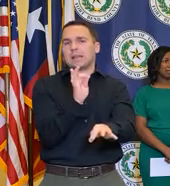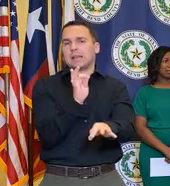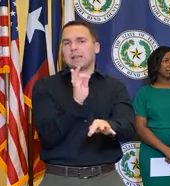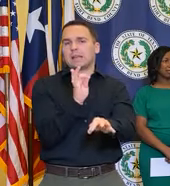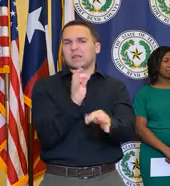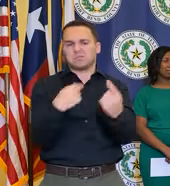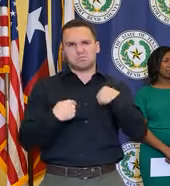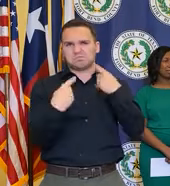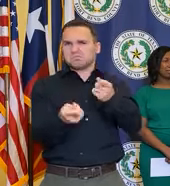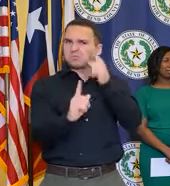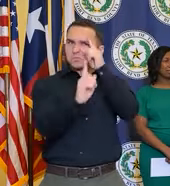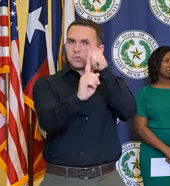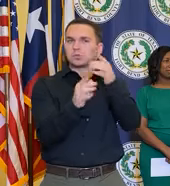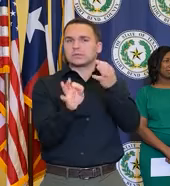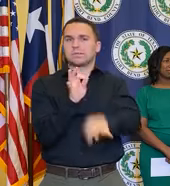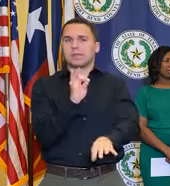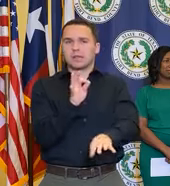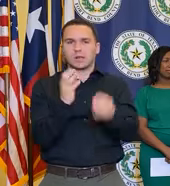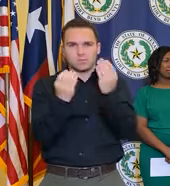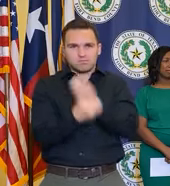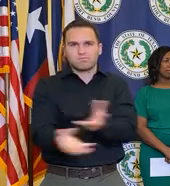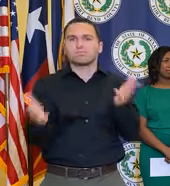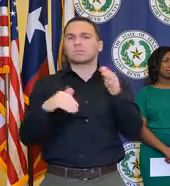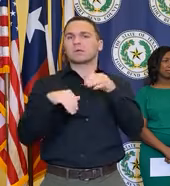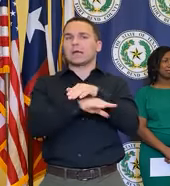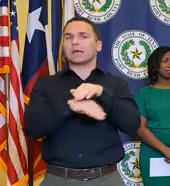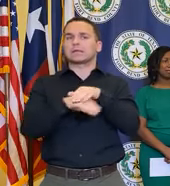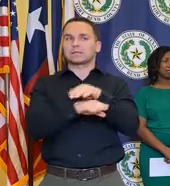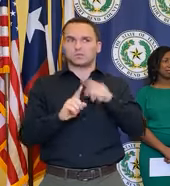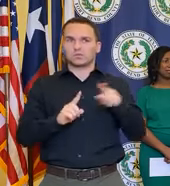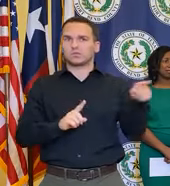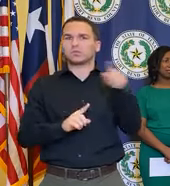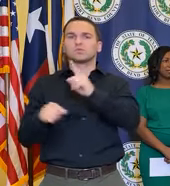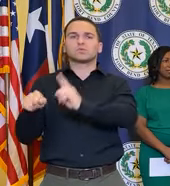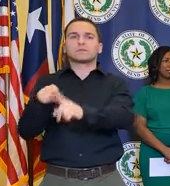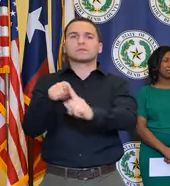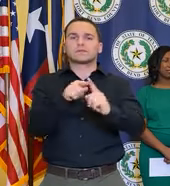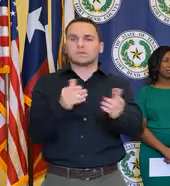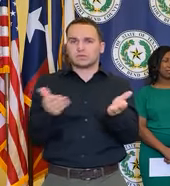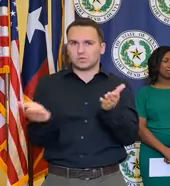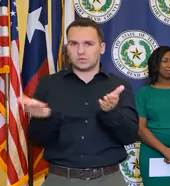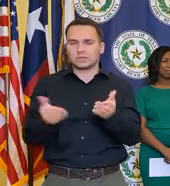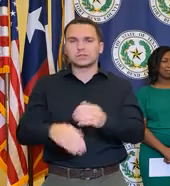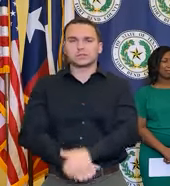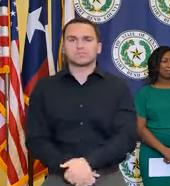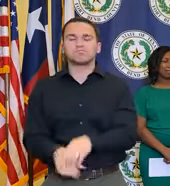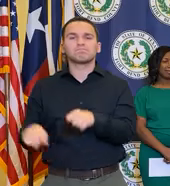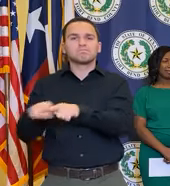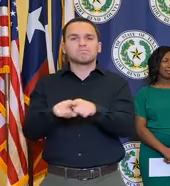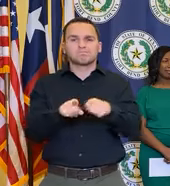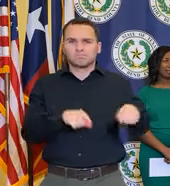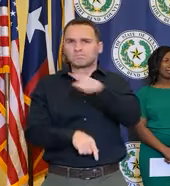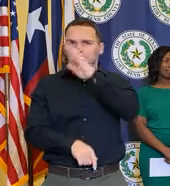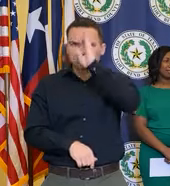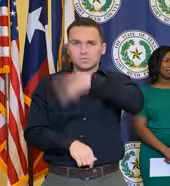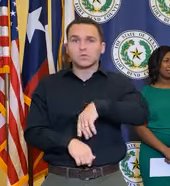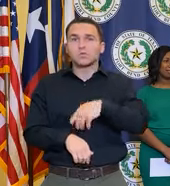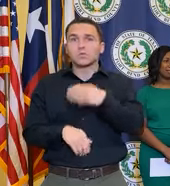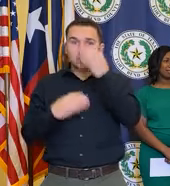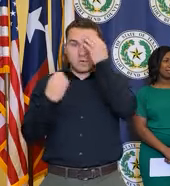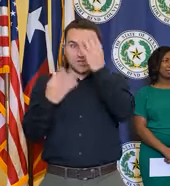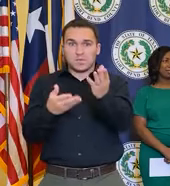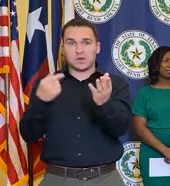they have access to whatever the service they are looking for. And also, you know that information can only